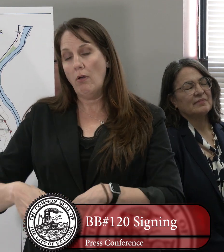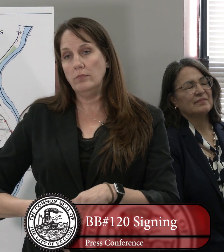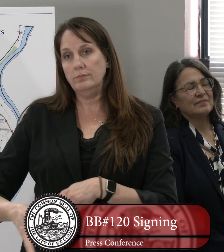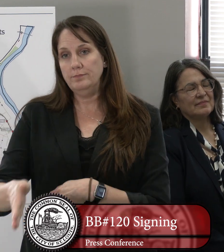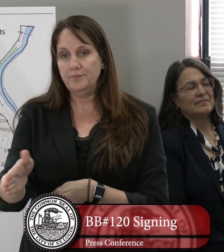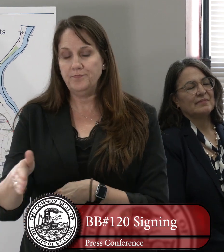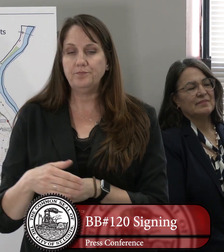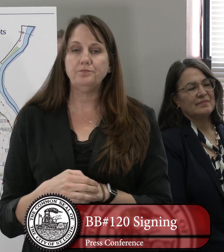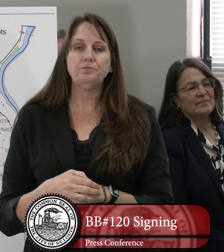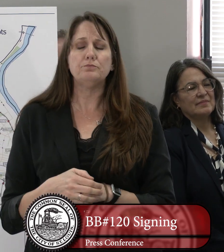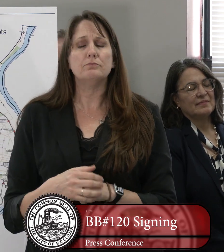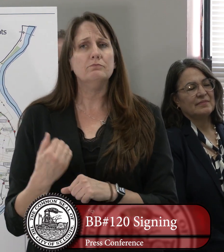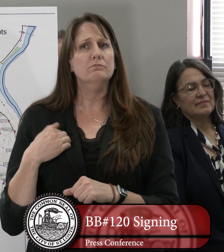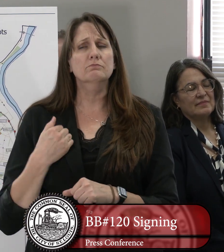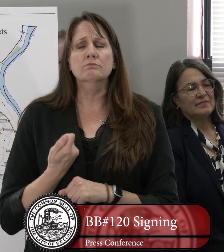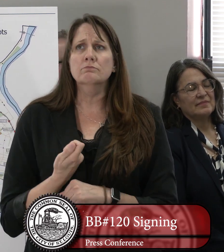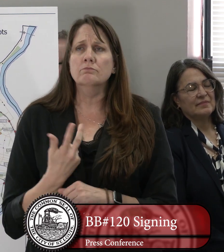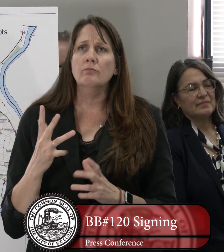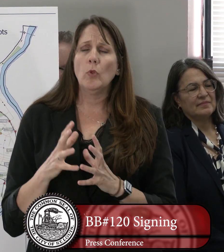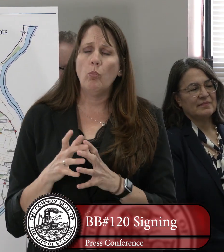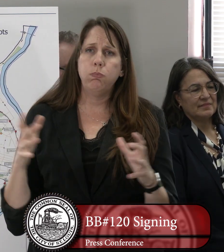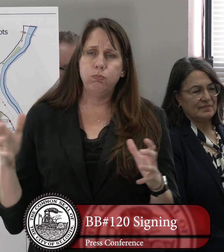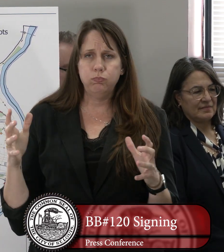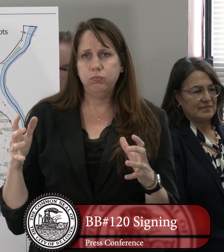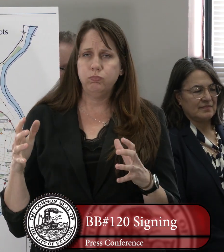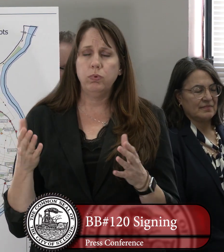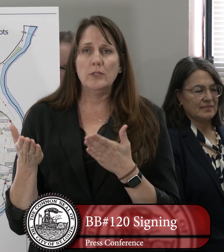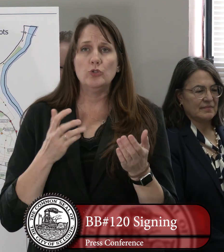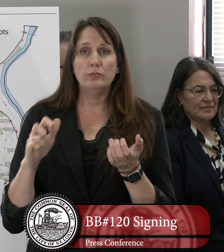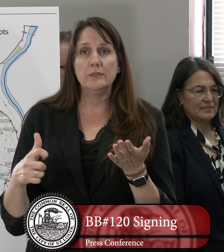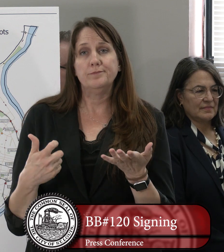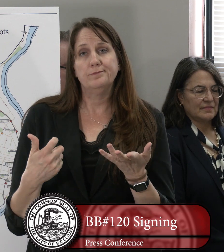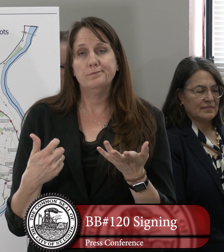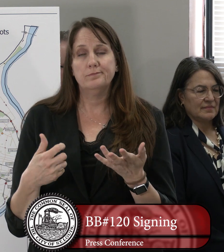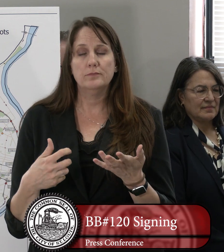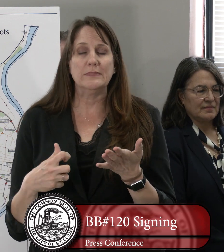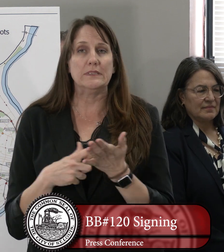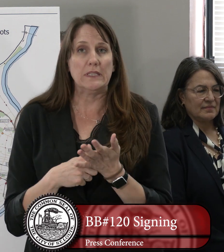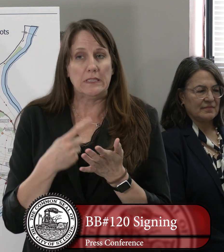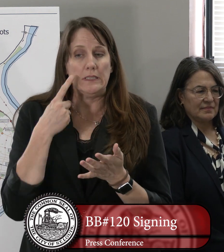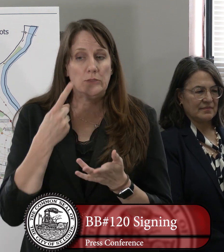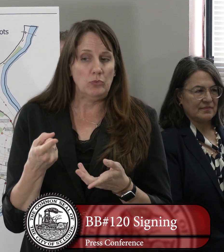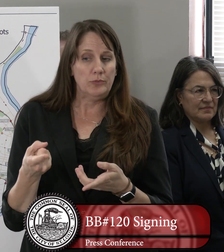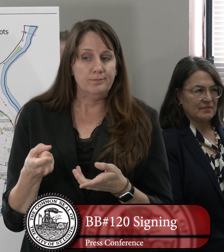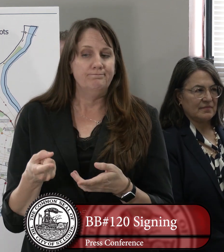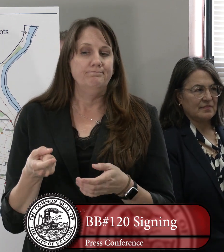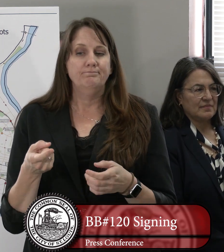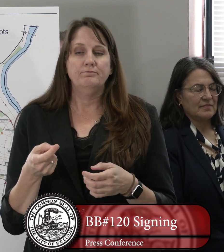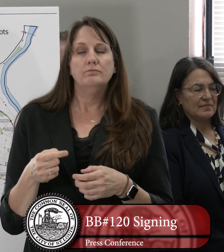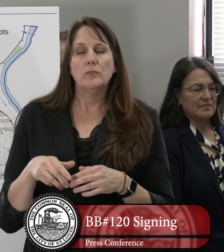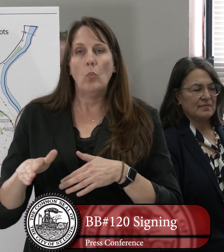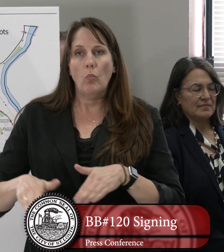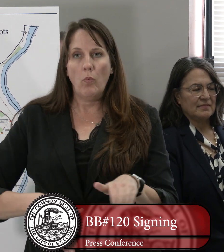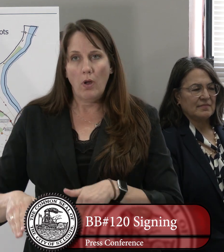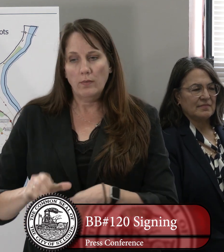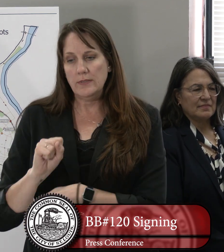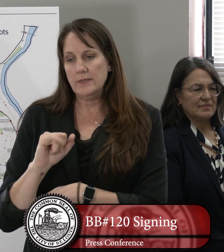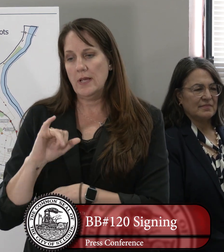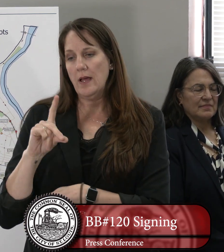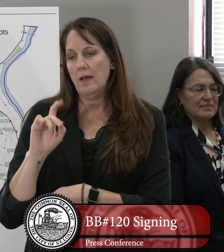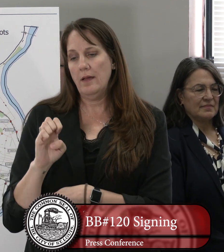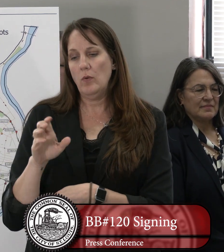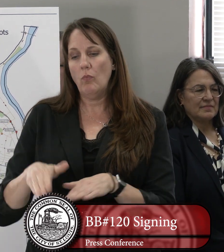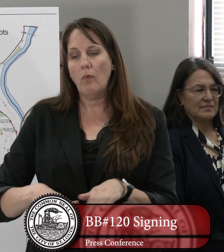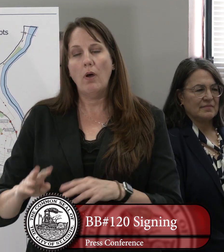3,893 open service requests right now for addressing sidewalk issues. This bill takes a much-needed step